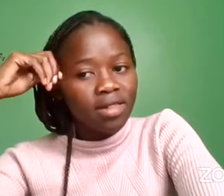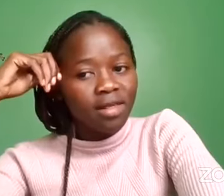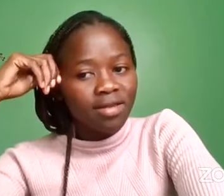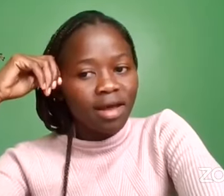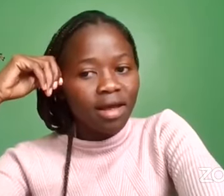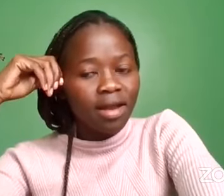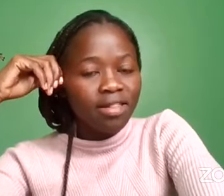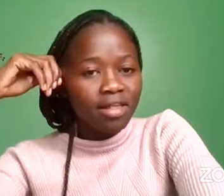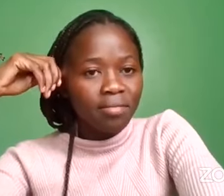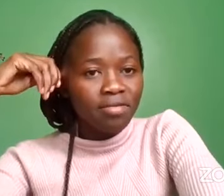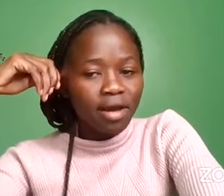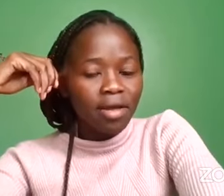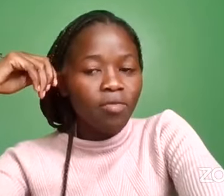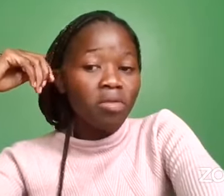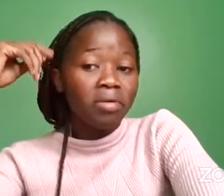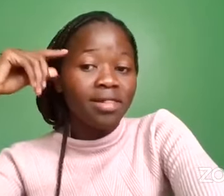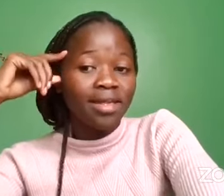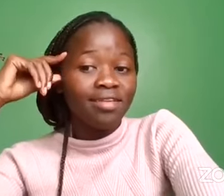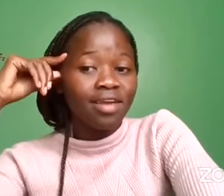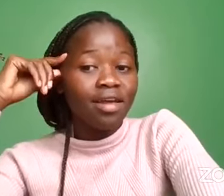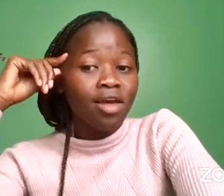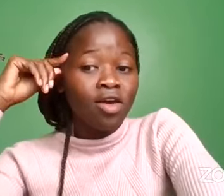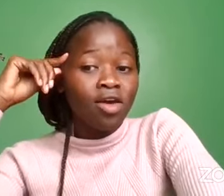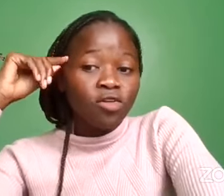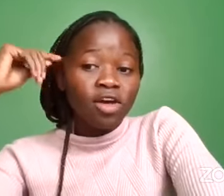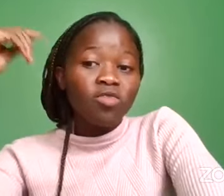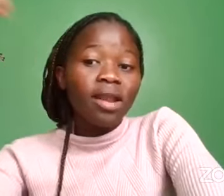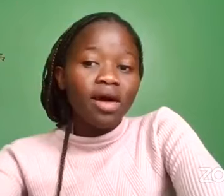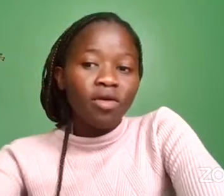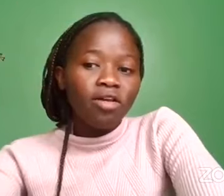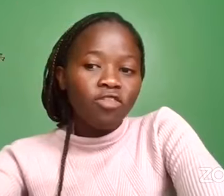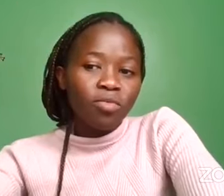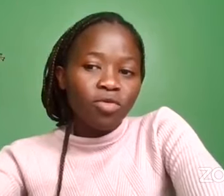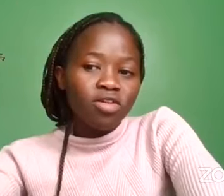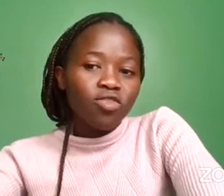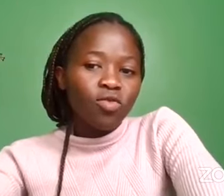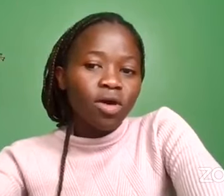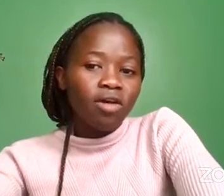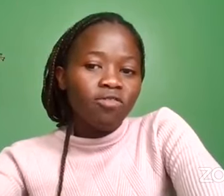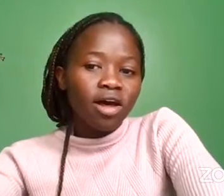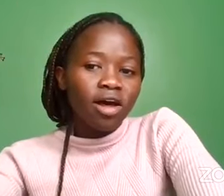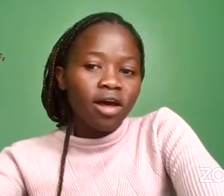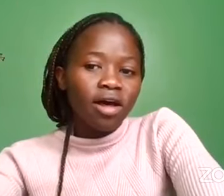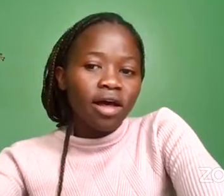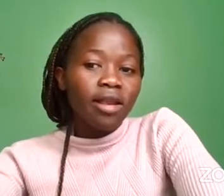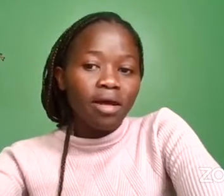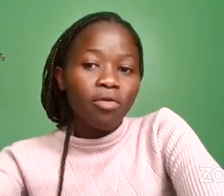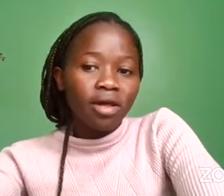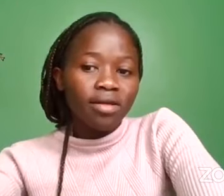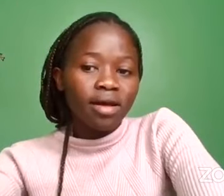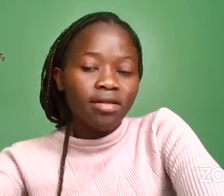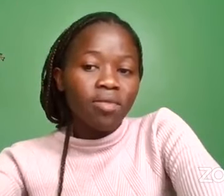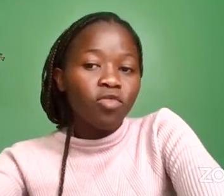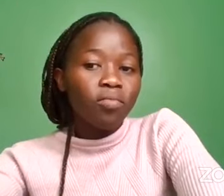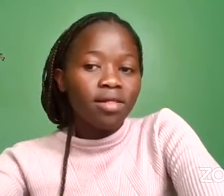that let's keep time when presenting so that we allow everybody to have an elaborate time to